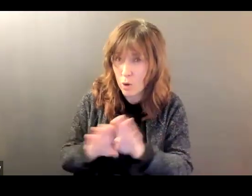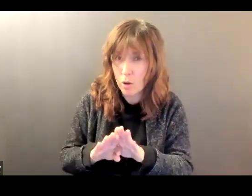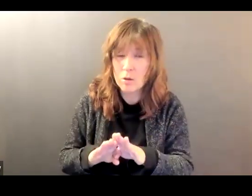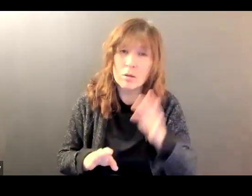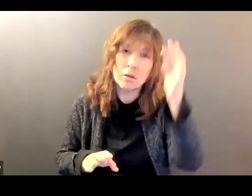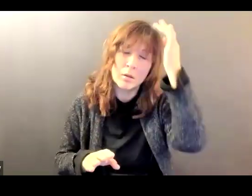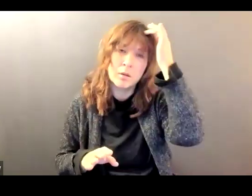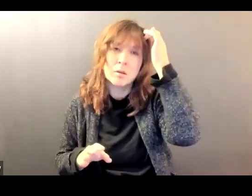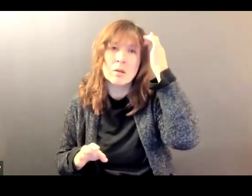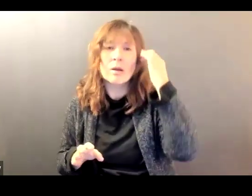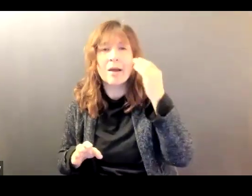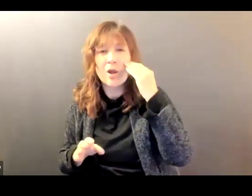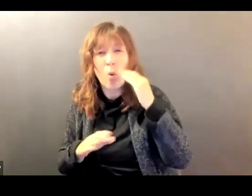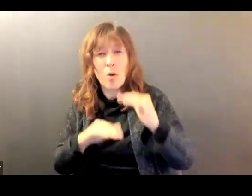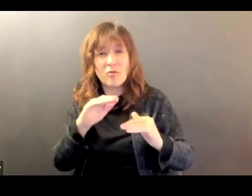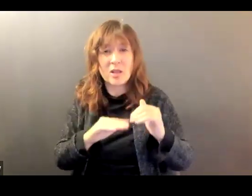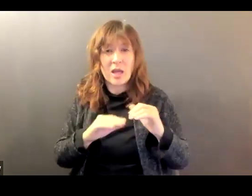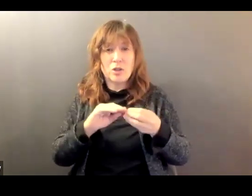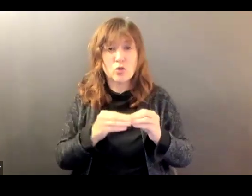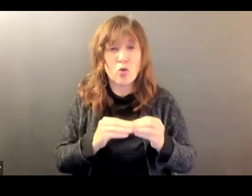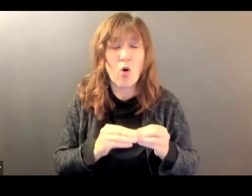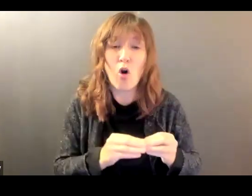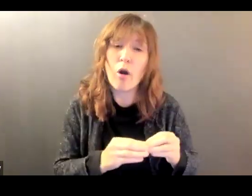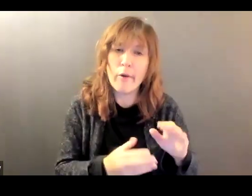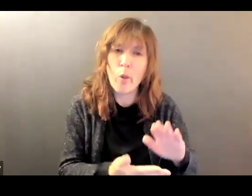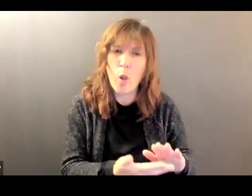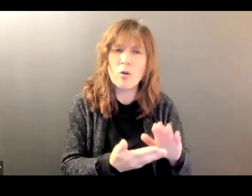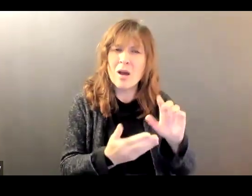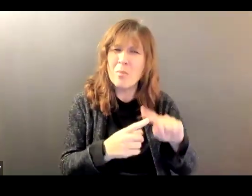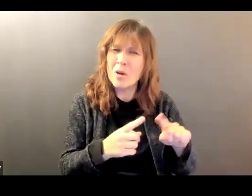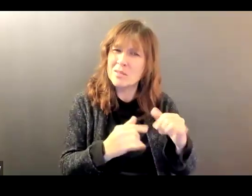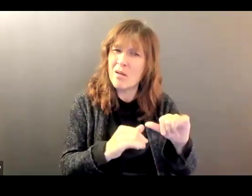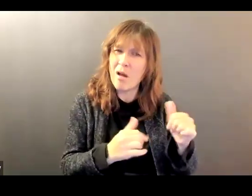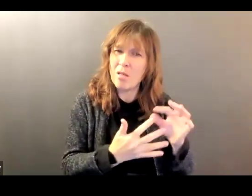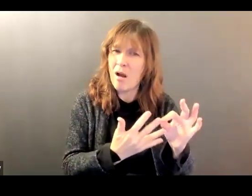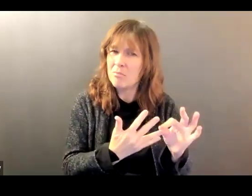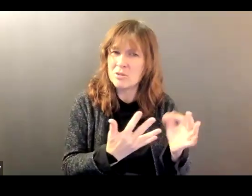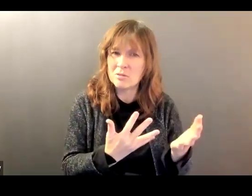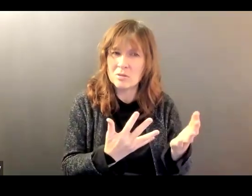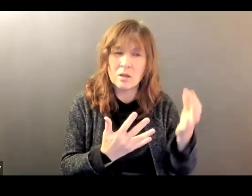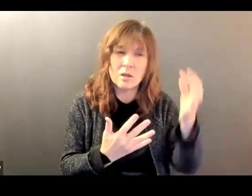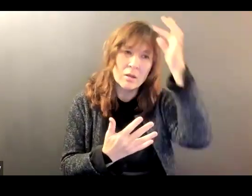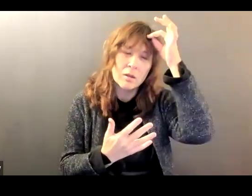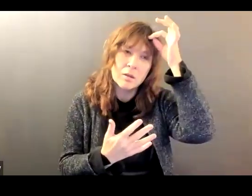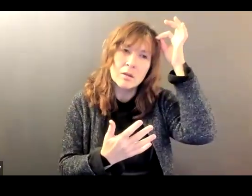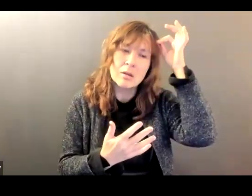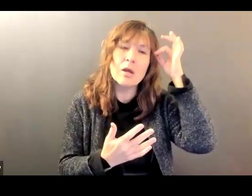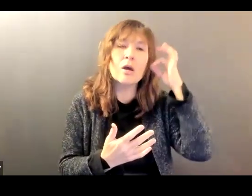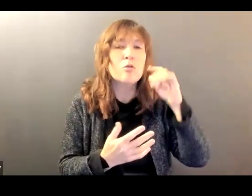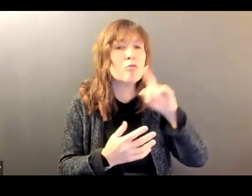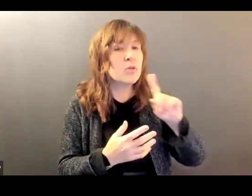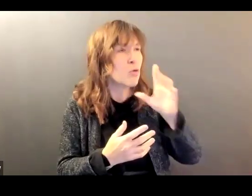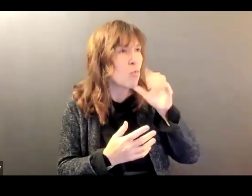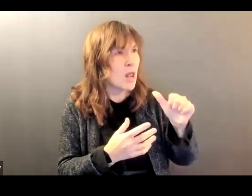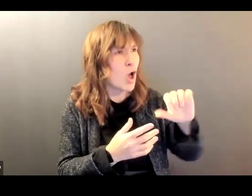low facility score, but the district has had options other than closure for buildings with similar or worse scores. What Lee Academy needs is the same things those